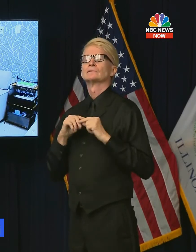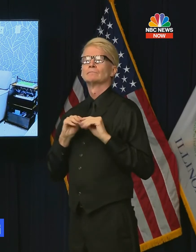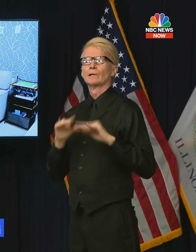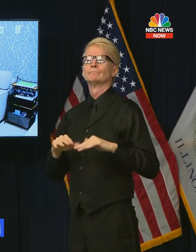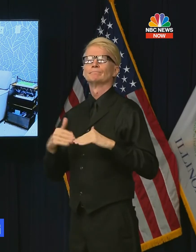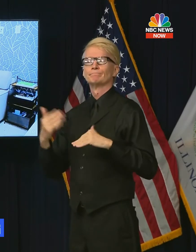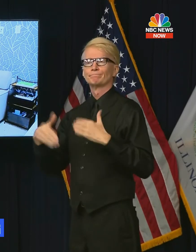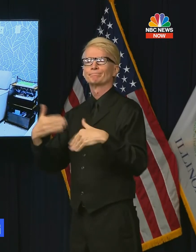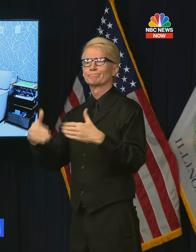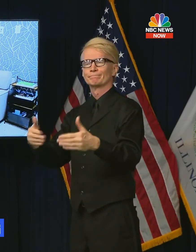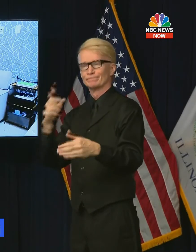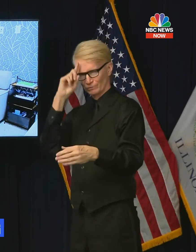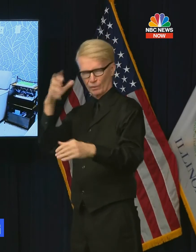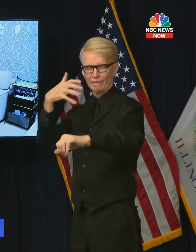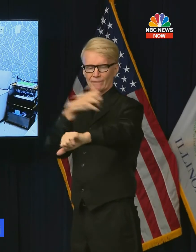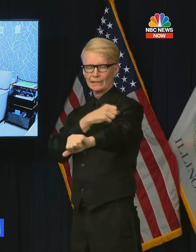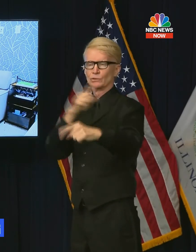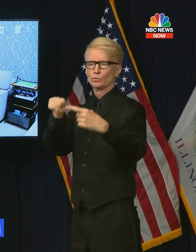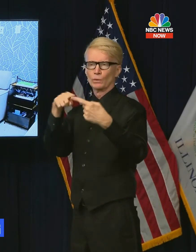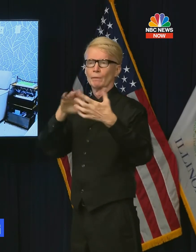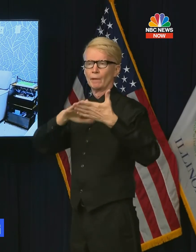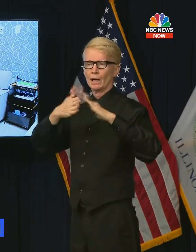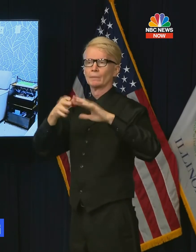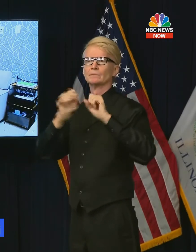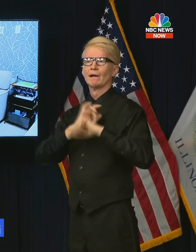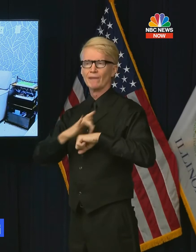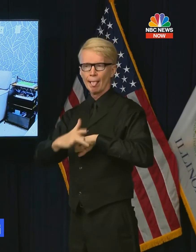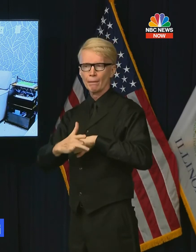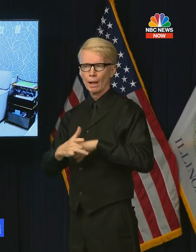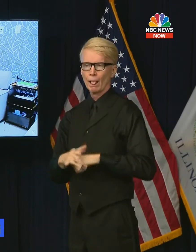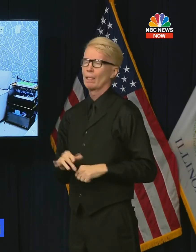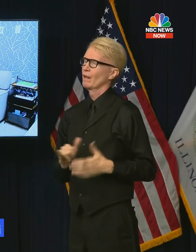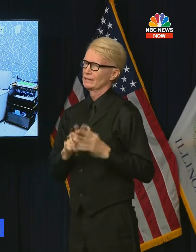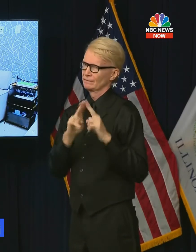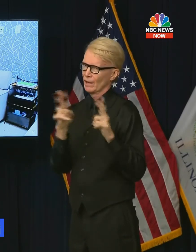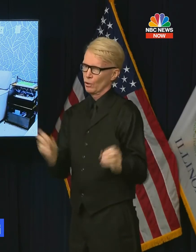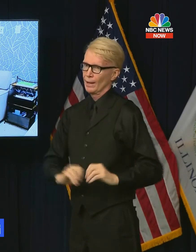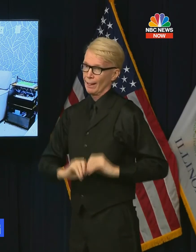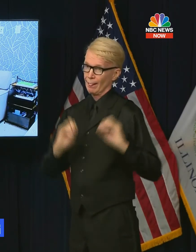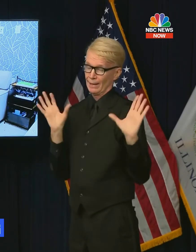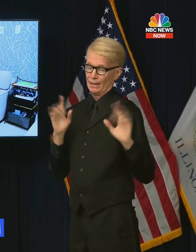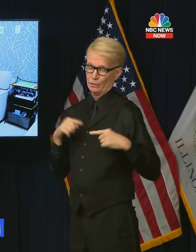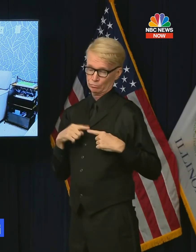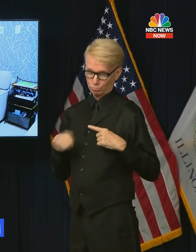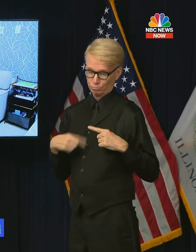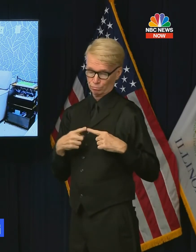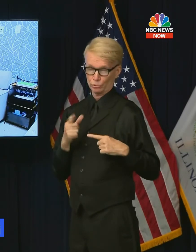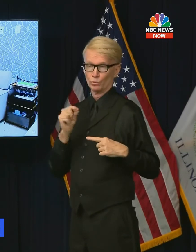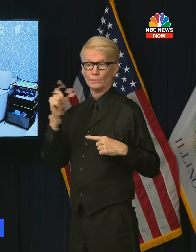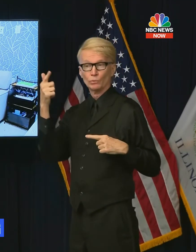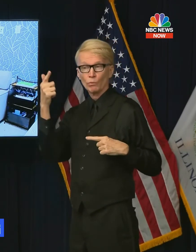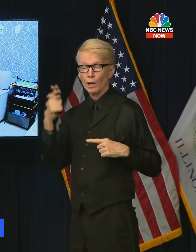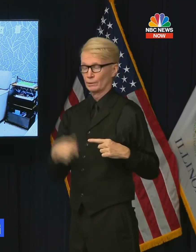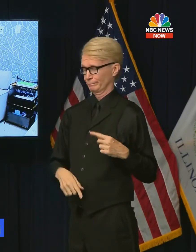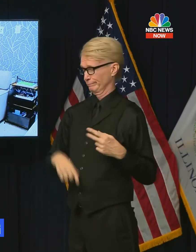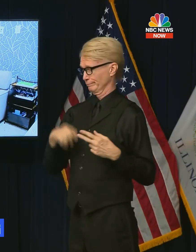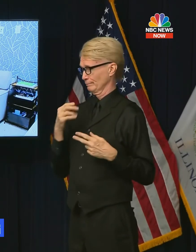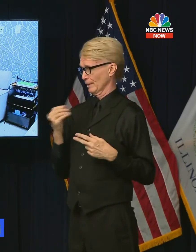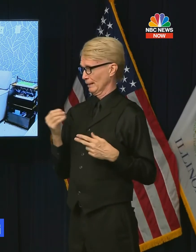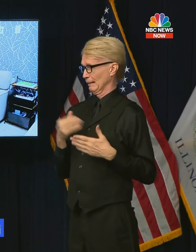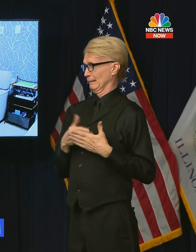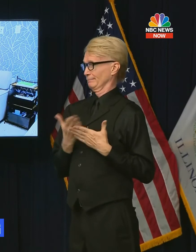available. That said, it is very clear to us that throughout 2021, and certainly for the first half of